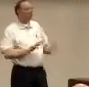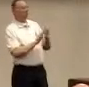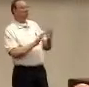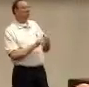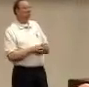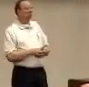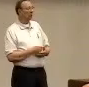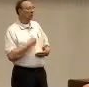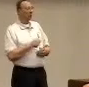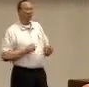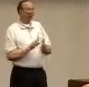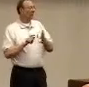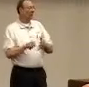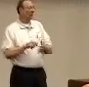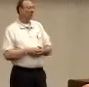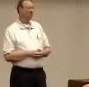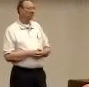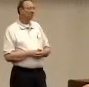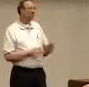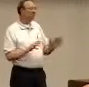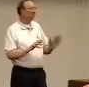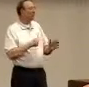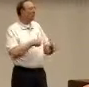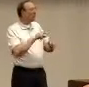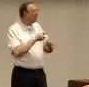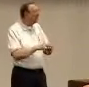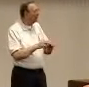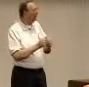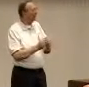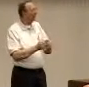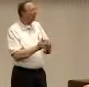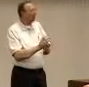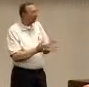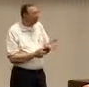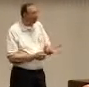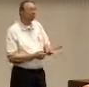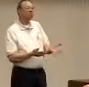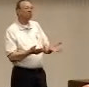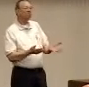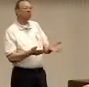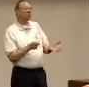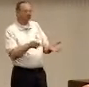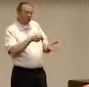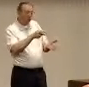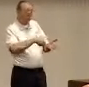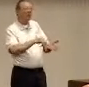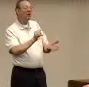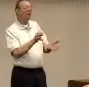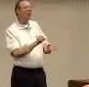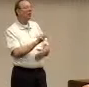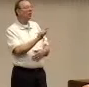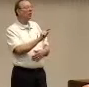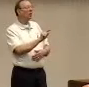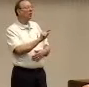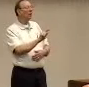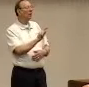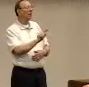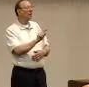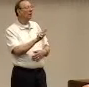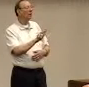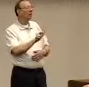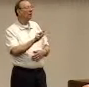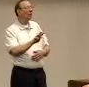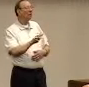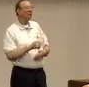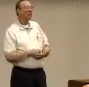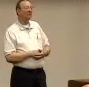He was never confrontational because we weren't confrontational. So we sat down with him and we put a Bible in front of him and we said, Marty, can you read John